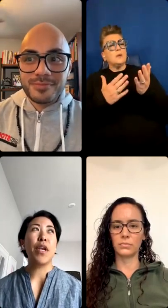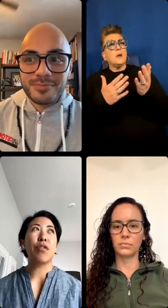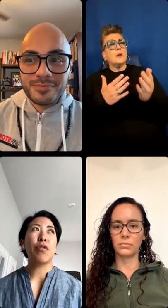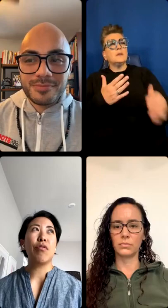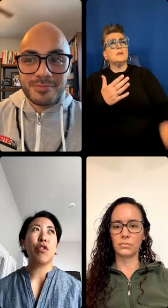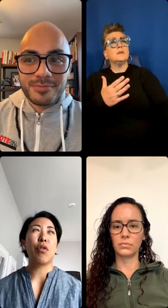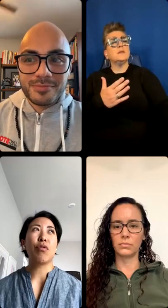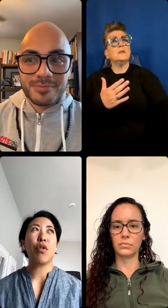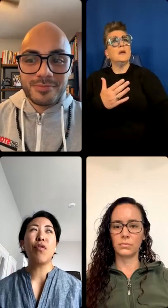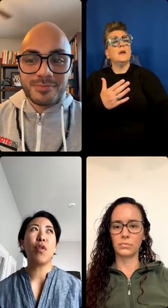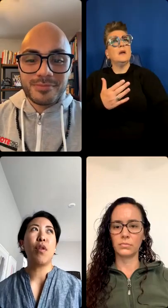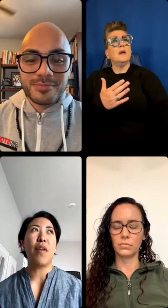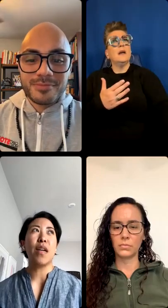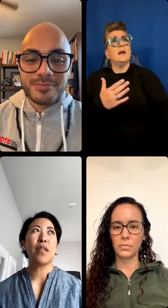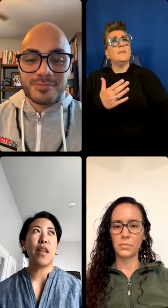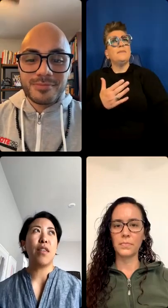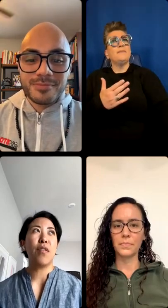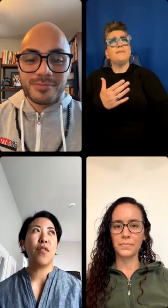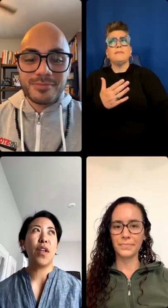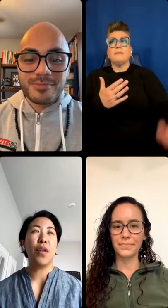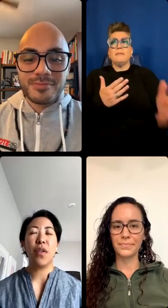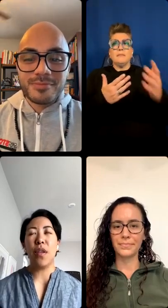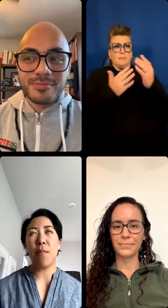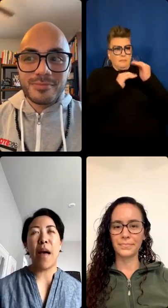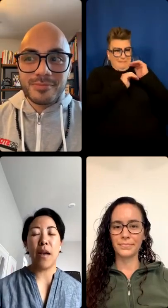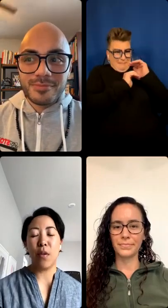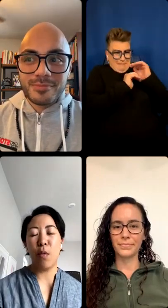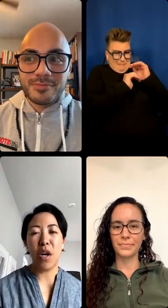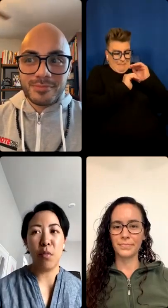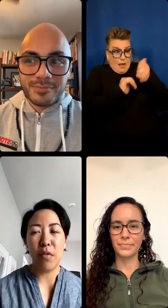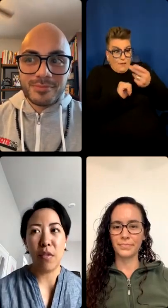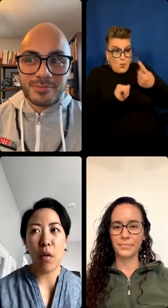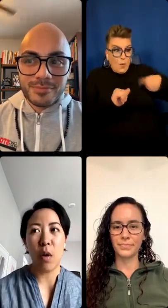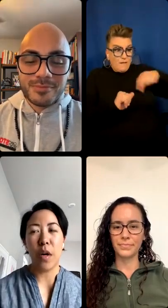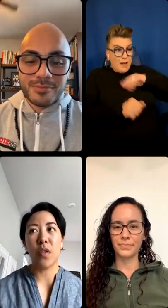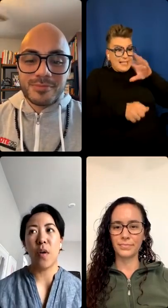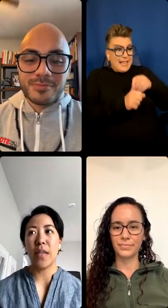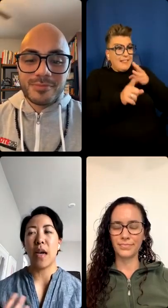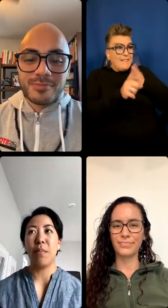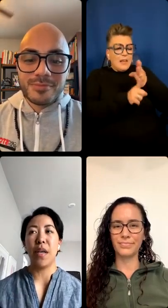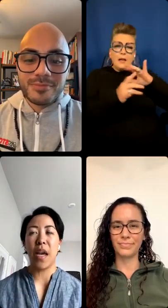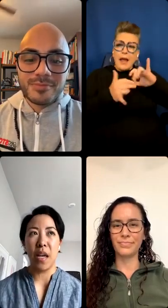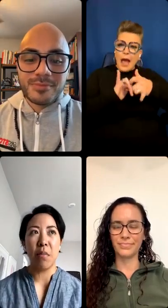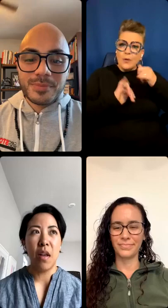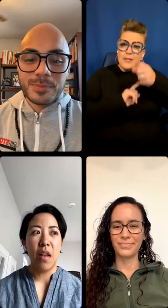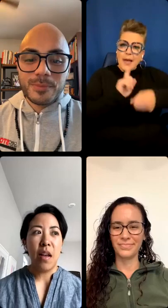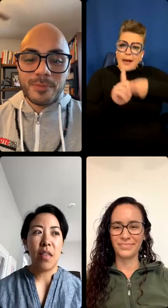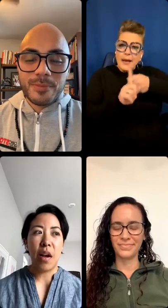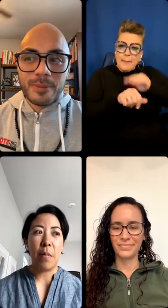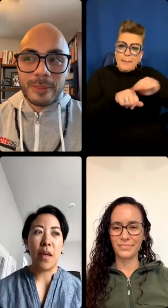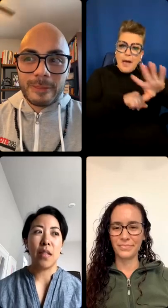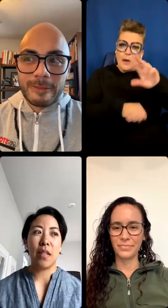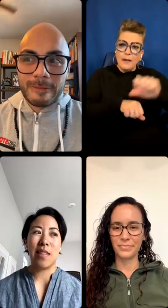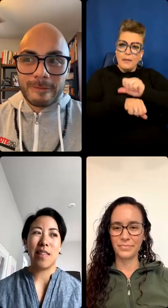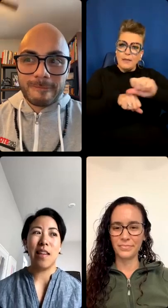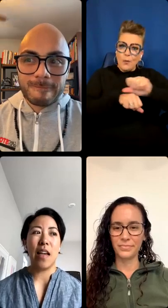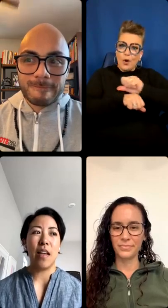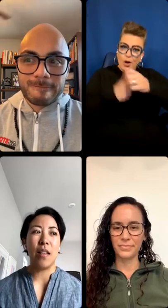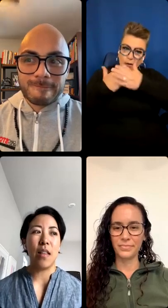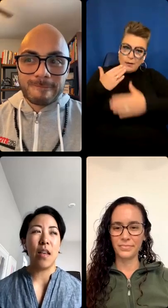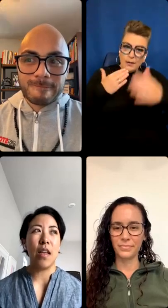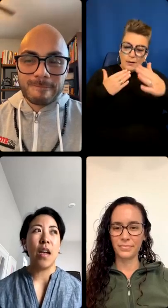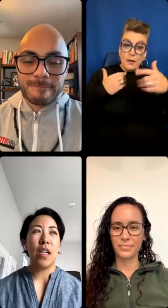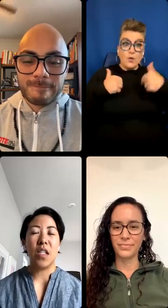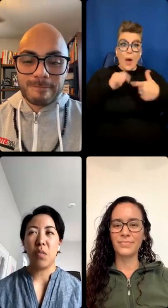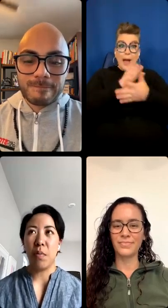there being, so few of us in the field impact the work moving forward? So as I became a therapist,